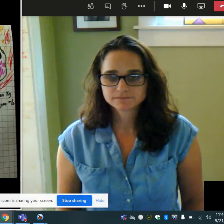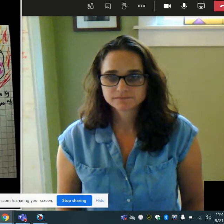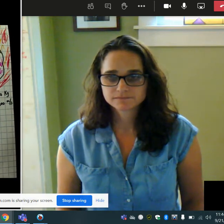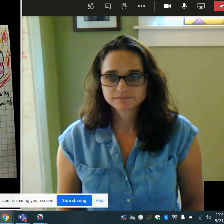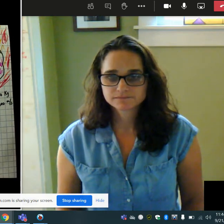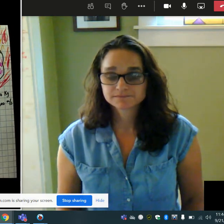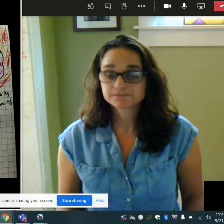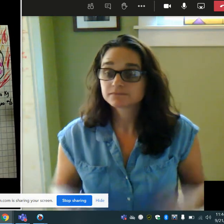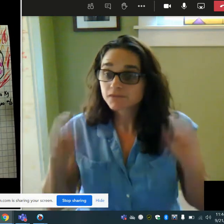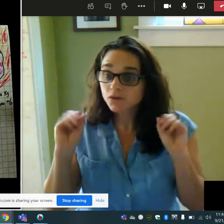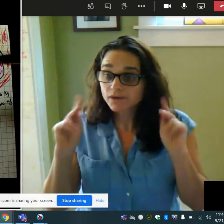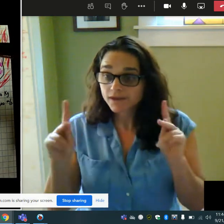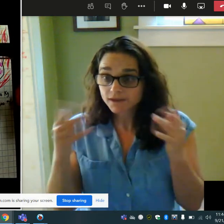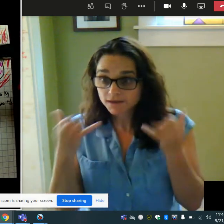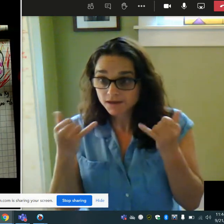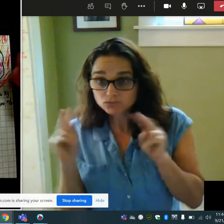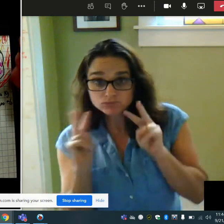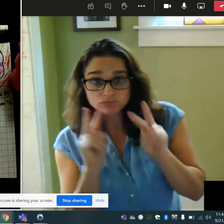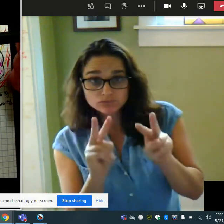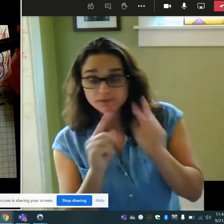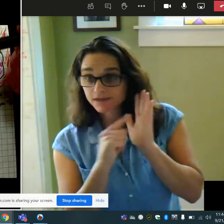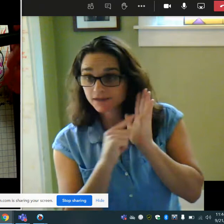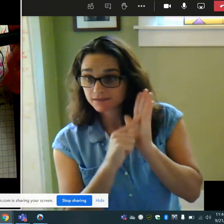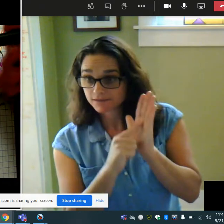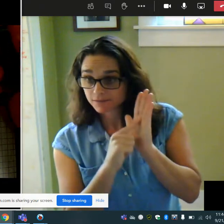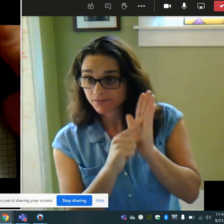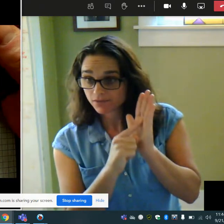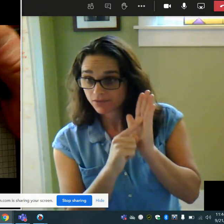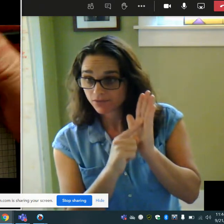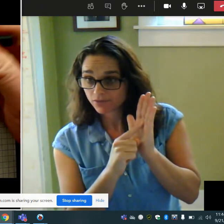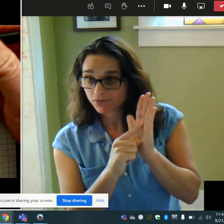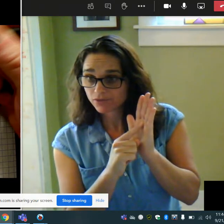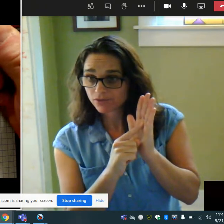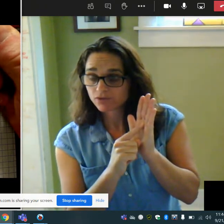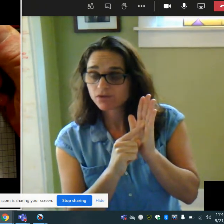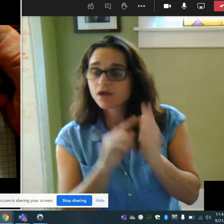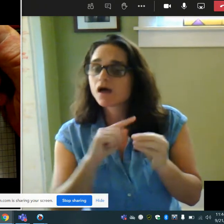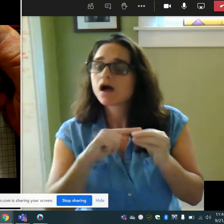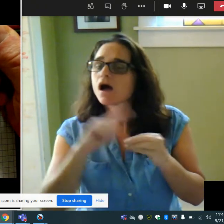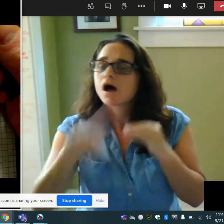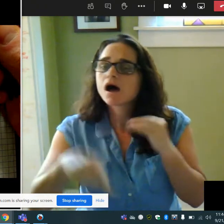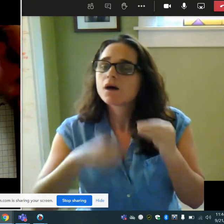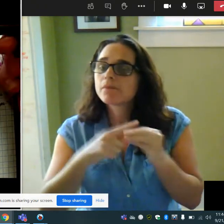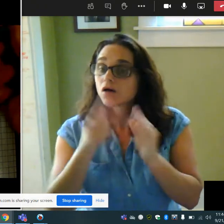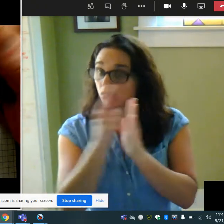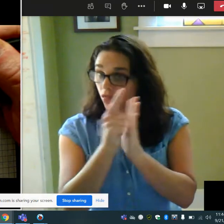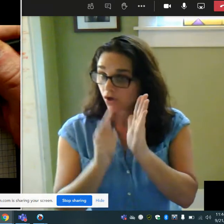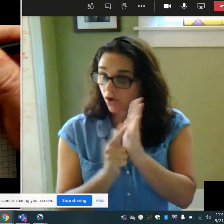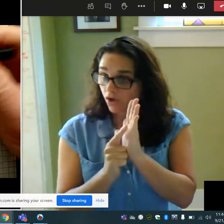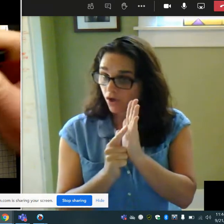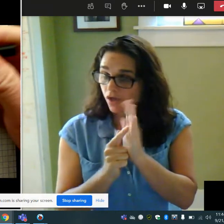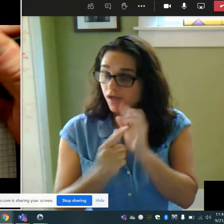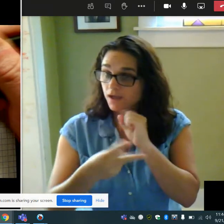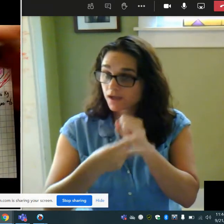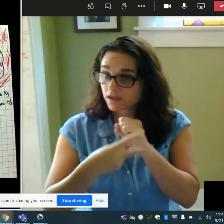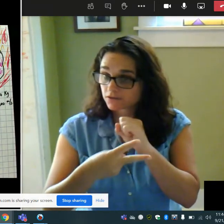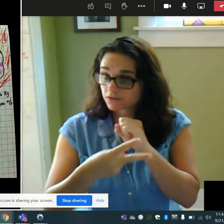Let's take a look at an example dealing with the law of conservation